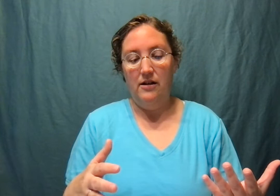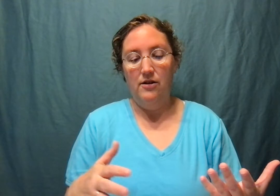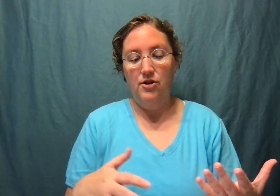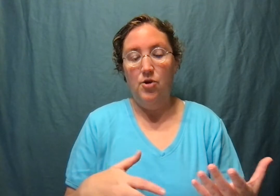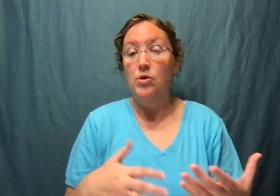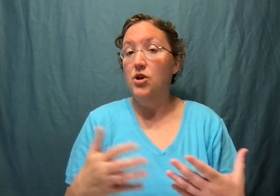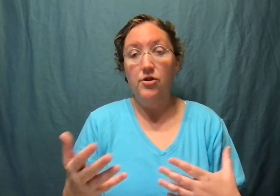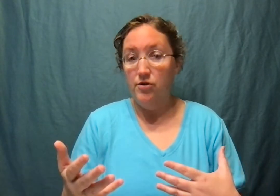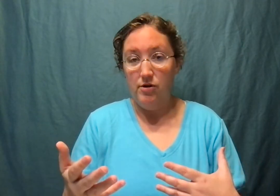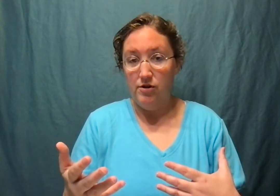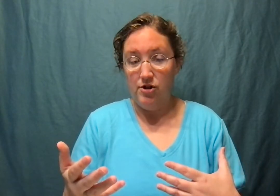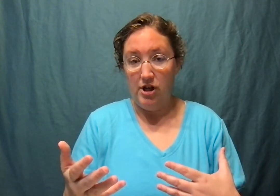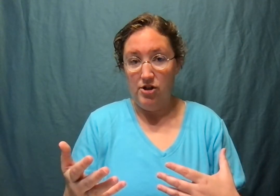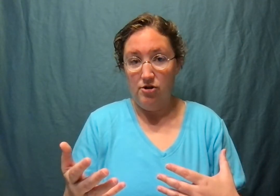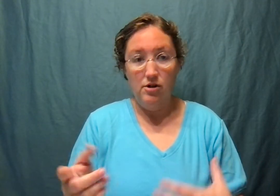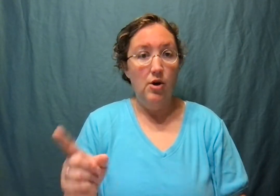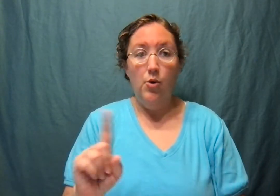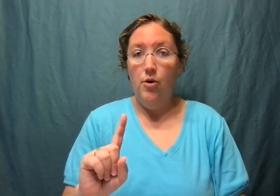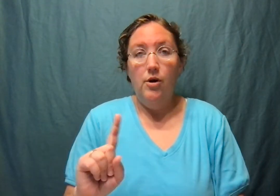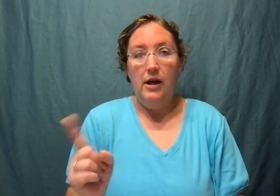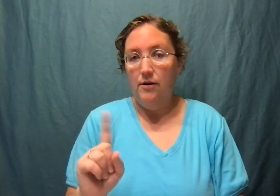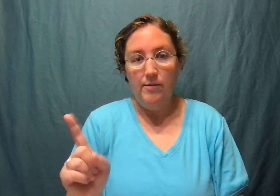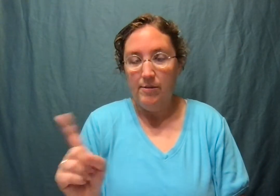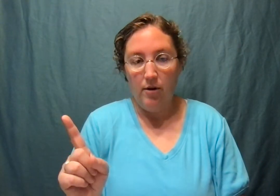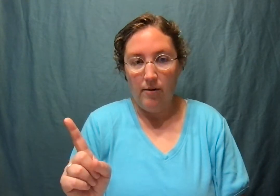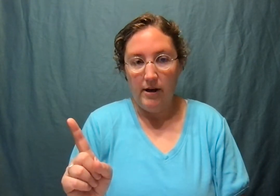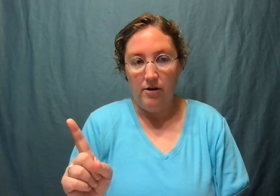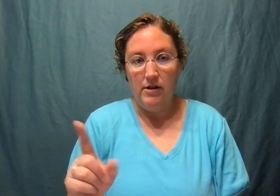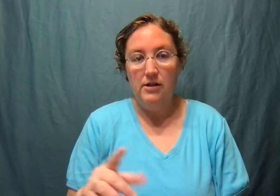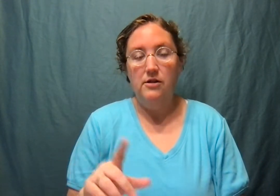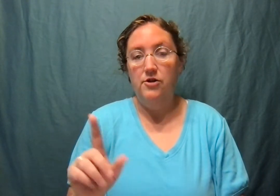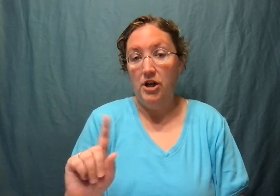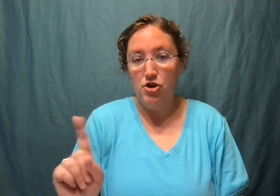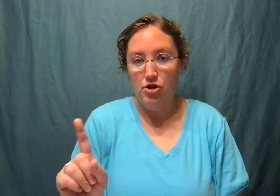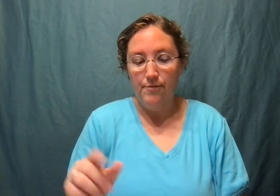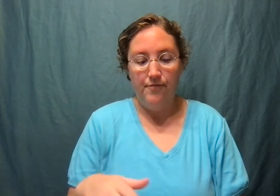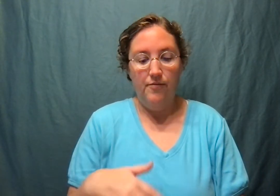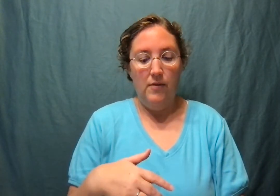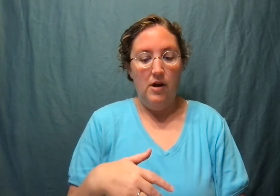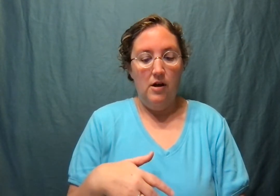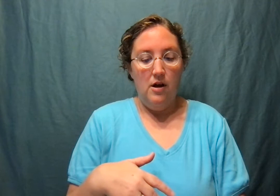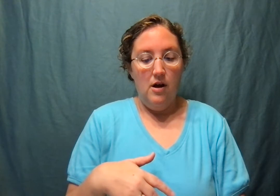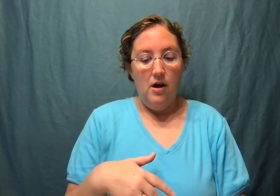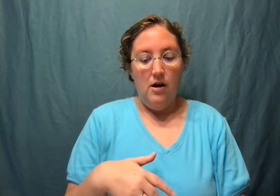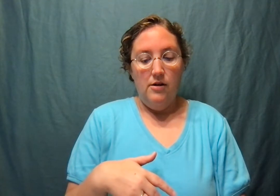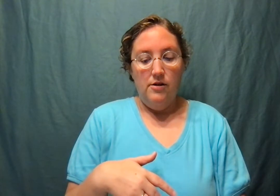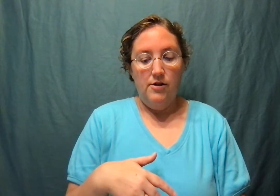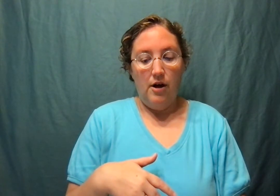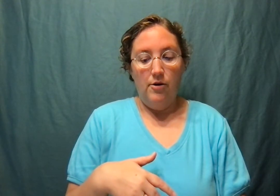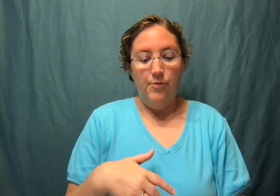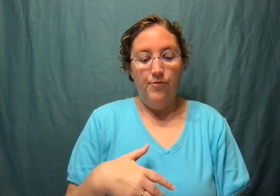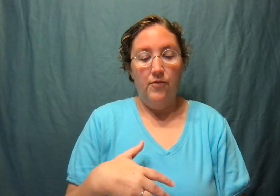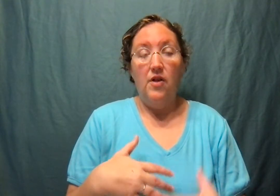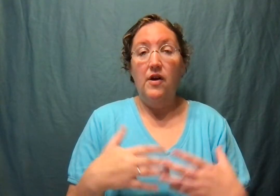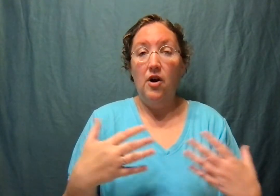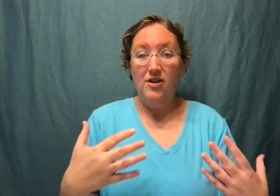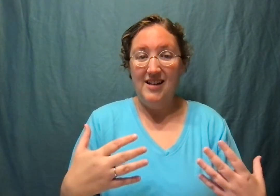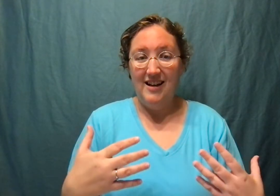English, which also uses gestures. Hearing people already know this gesture. So there are